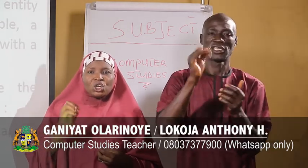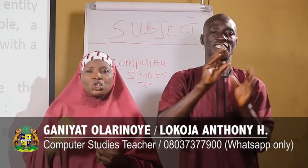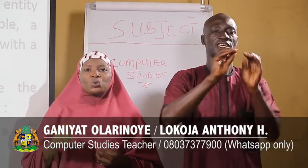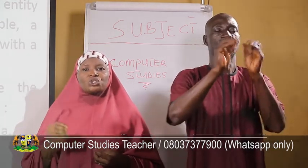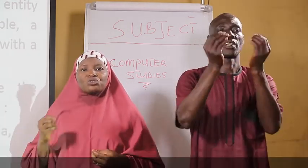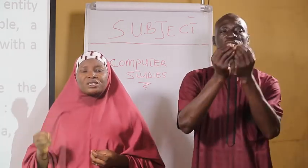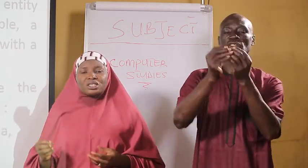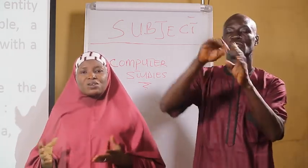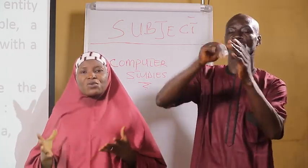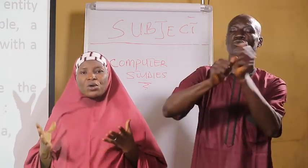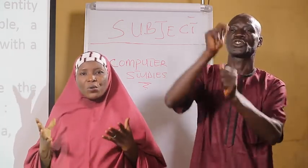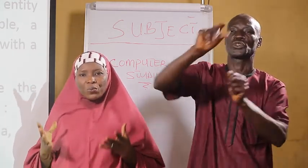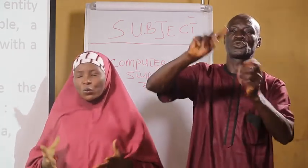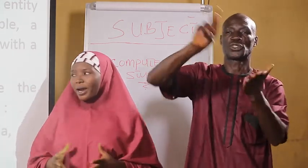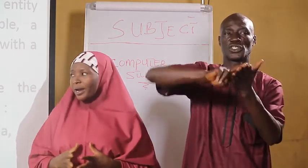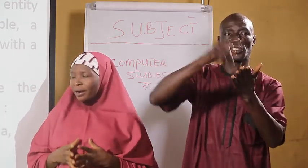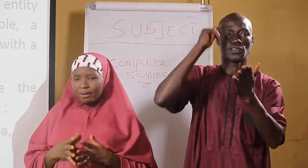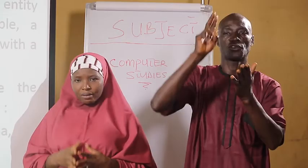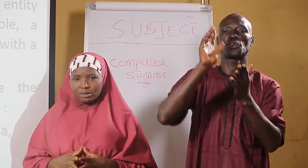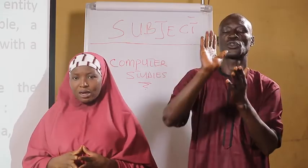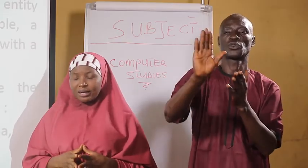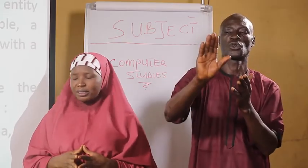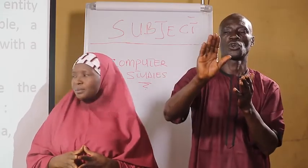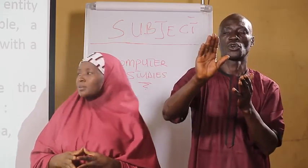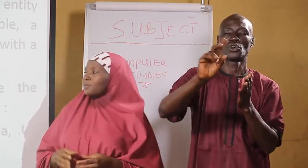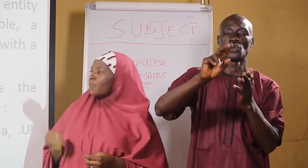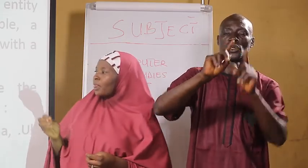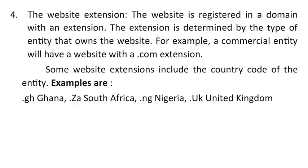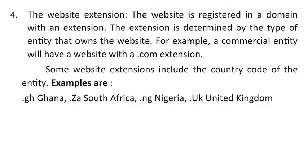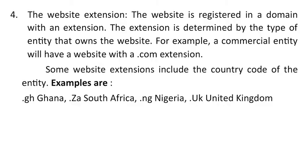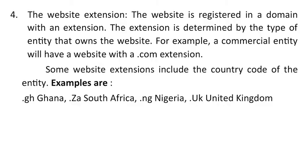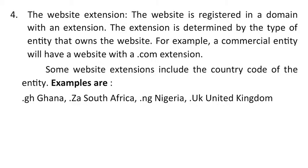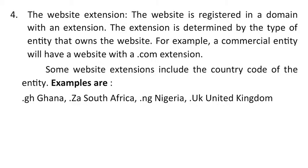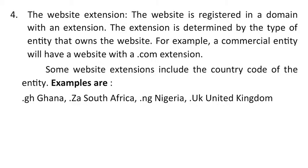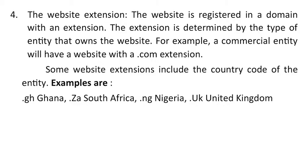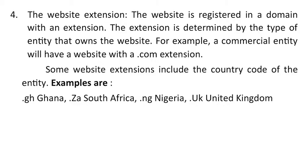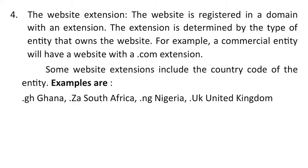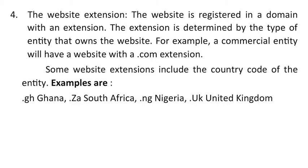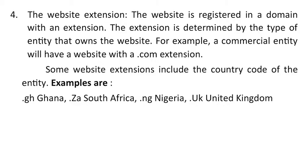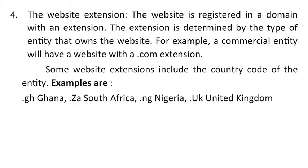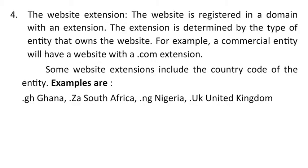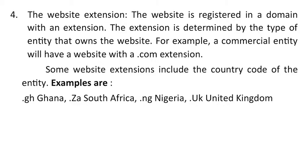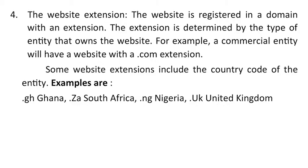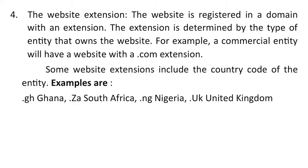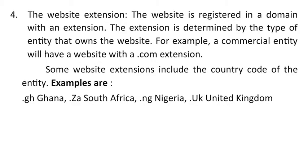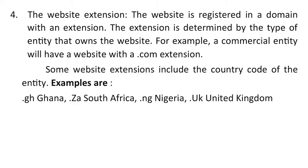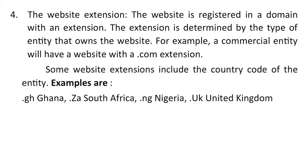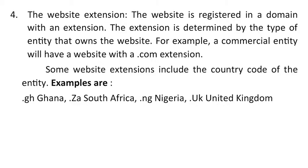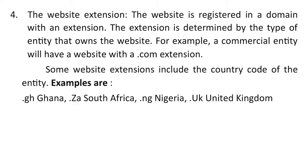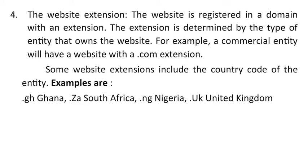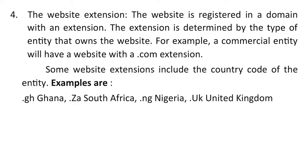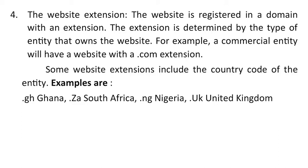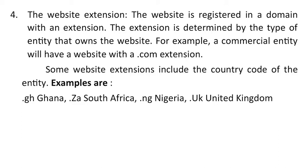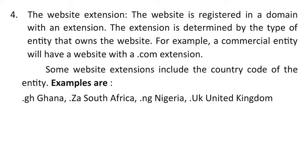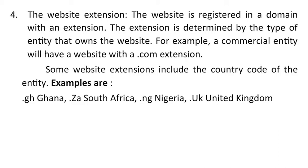organization in which you register for your WAEC exams. Some website extension includes the